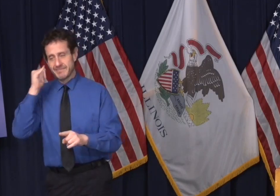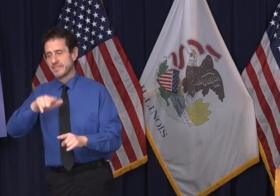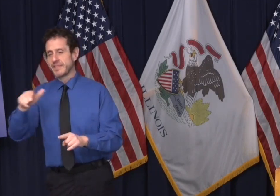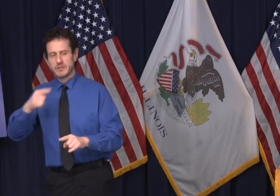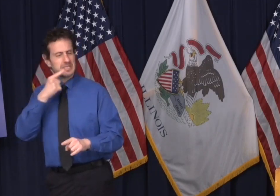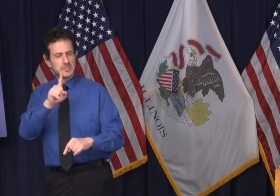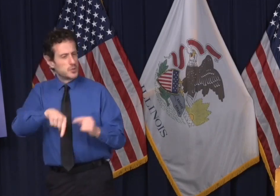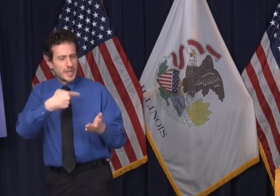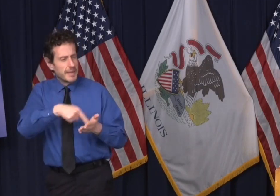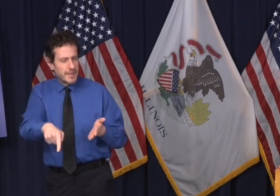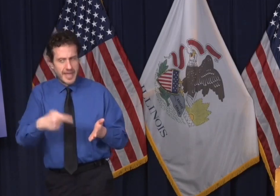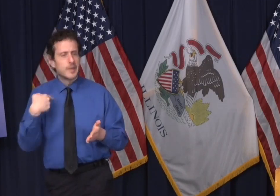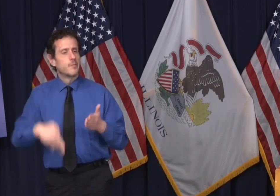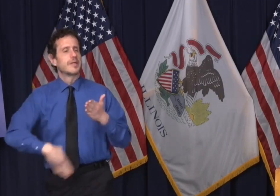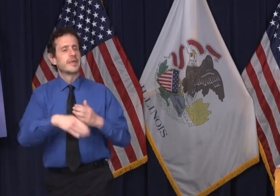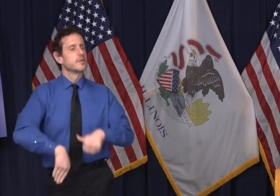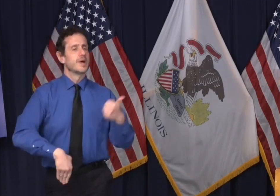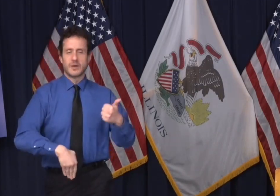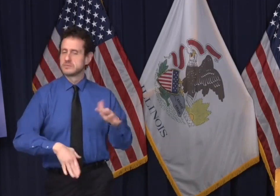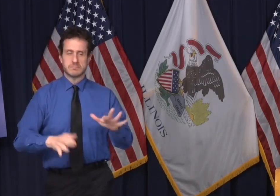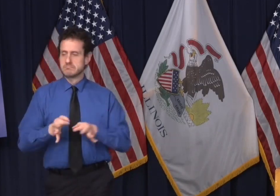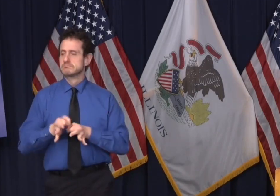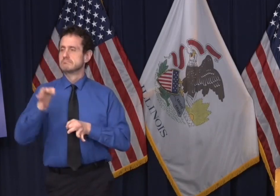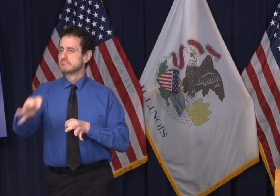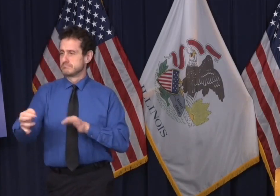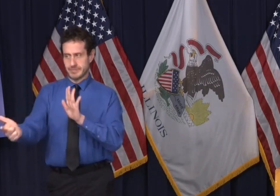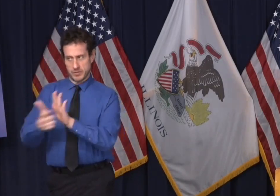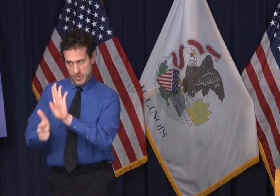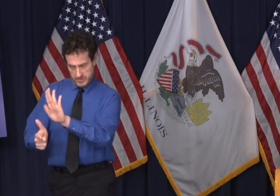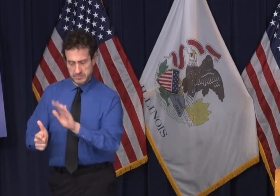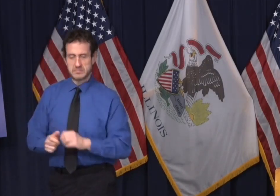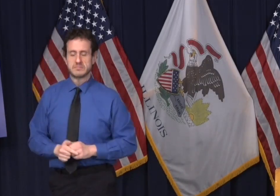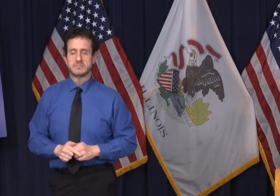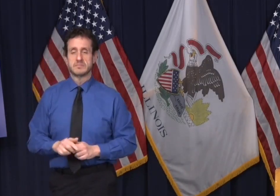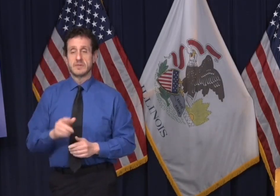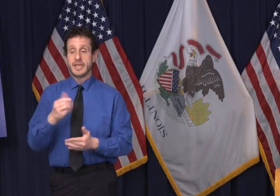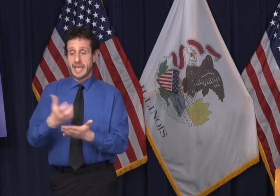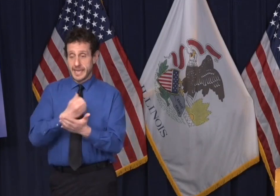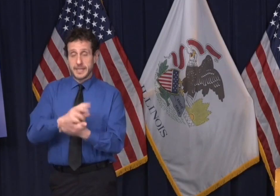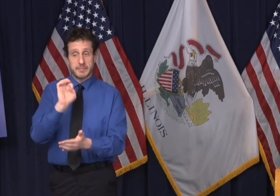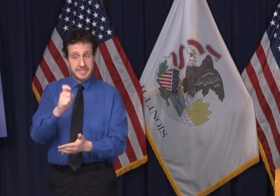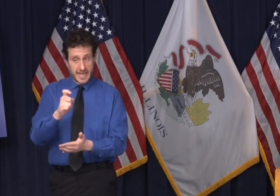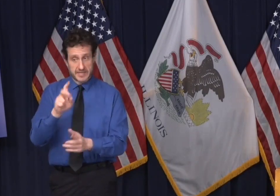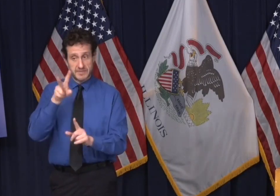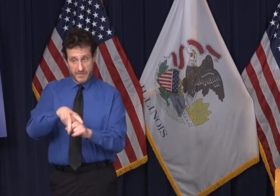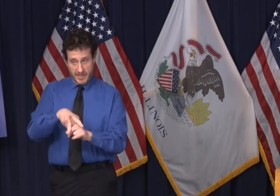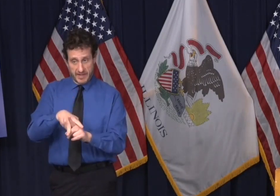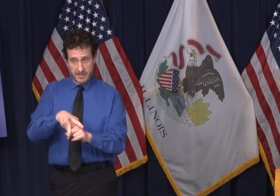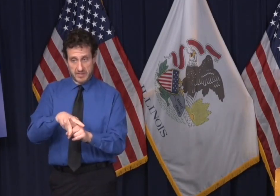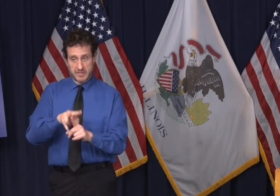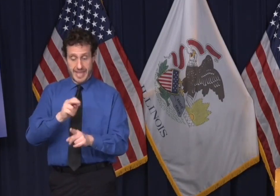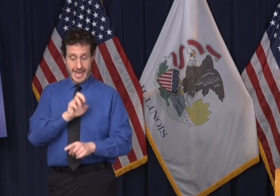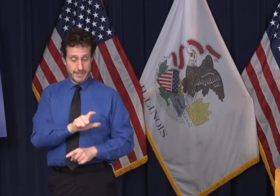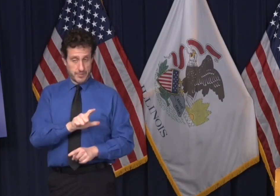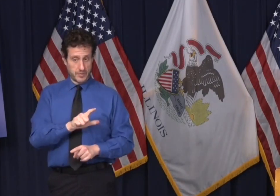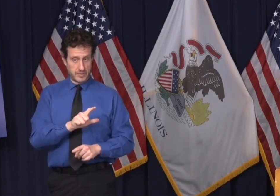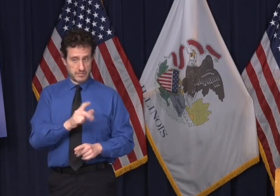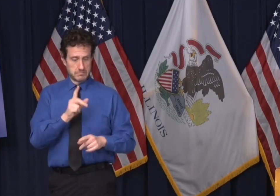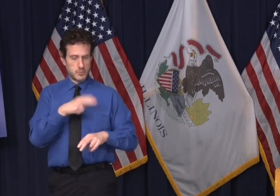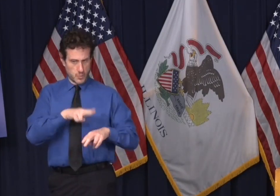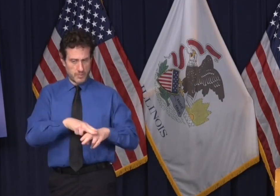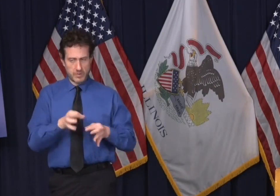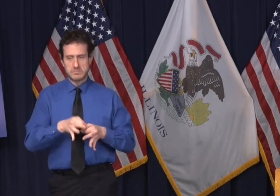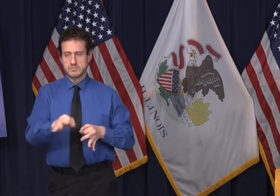evictions. Delaying income tax filings until July. Increasing and expediting unemployment